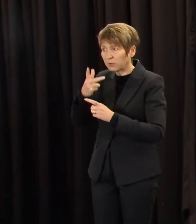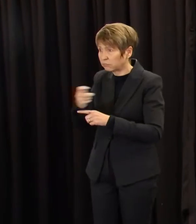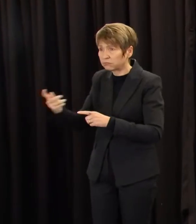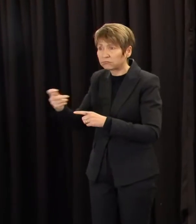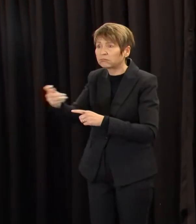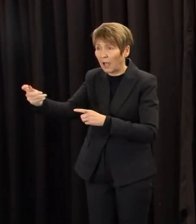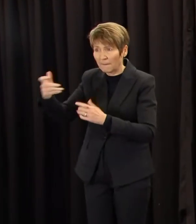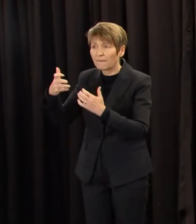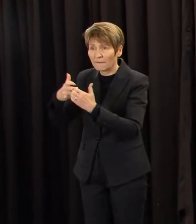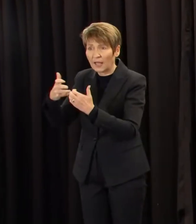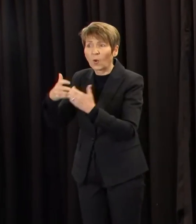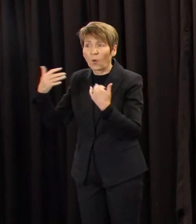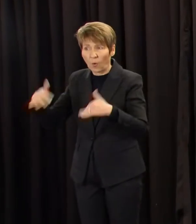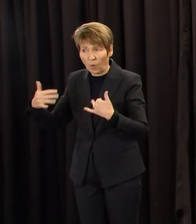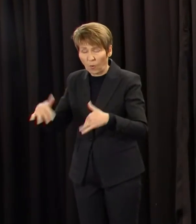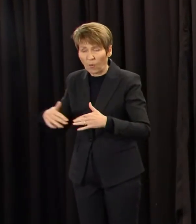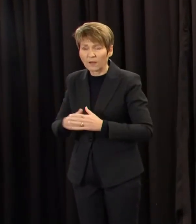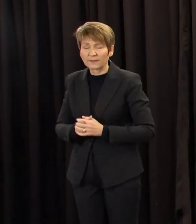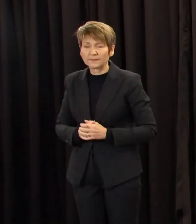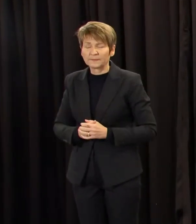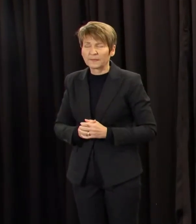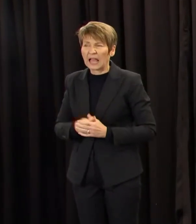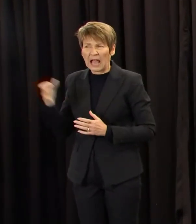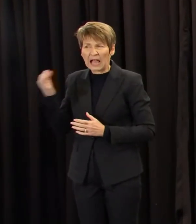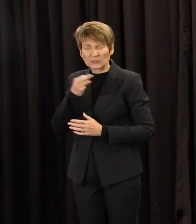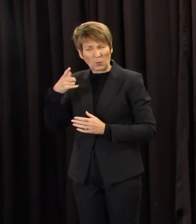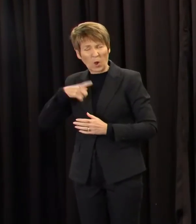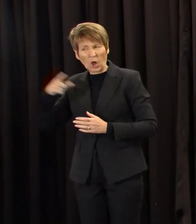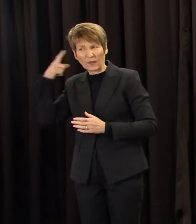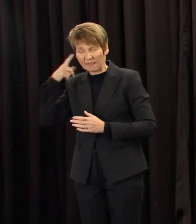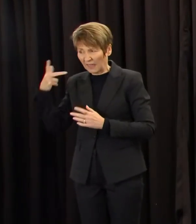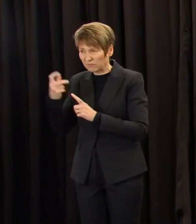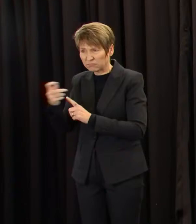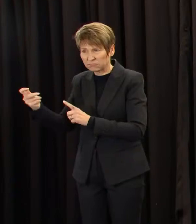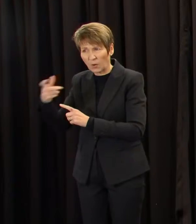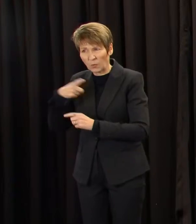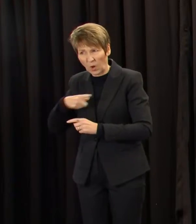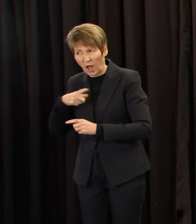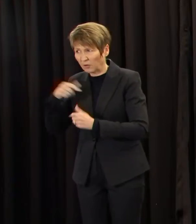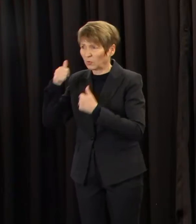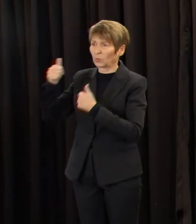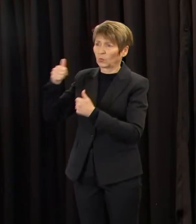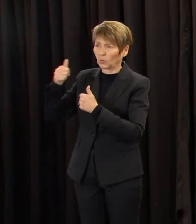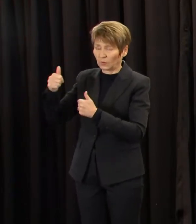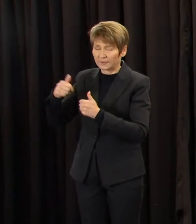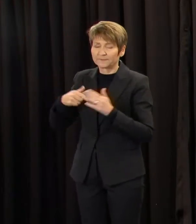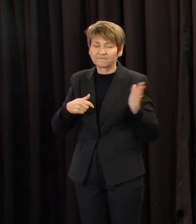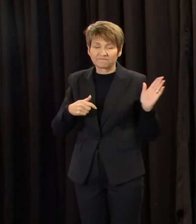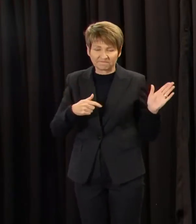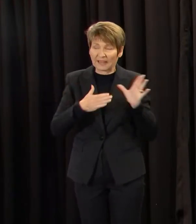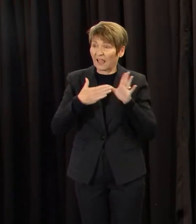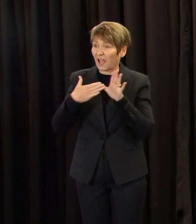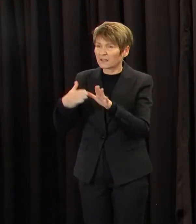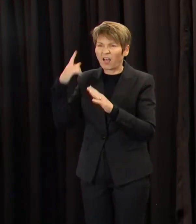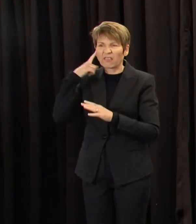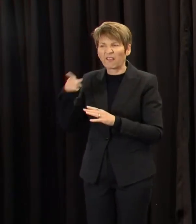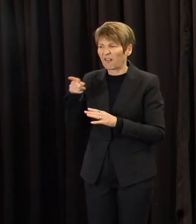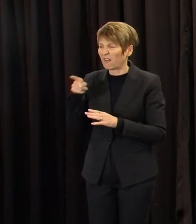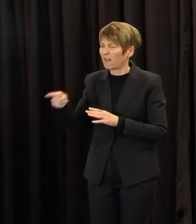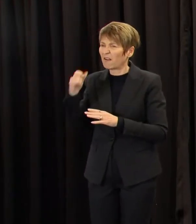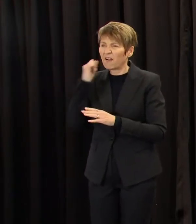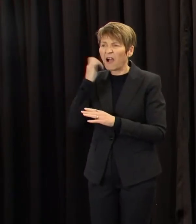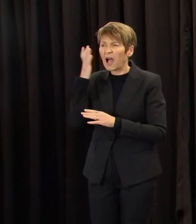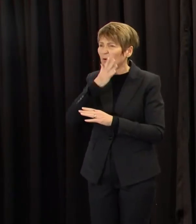been, as you say, fantastic to see the wonderful work of the Aboriginal communities, but also the Aboriginal controlled health organisations in just encouraging